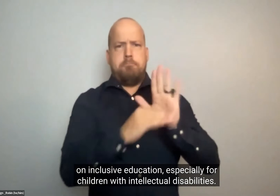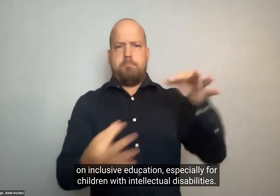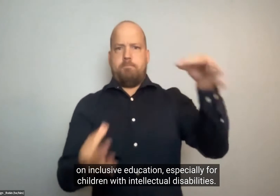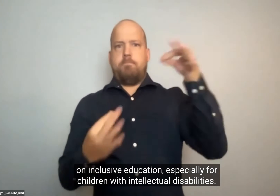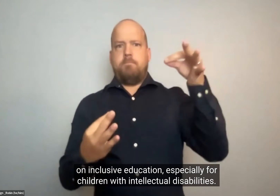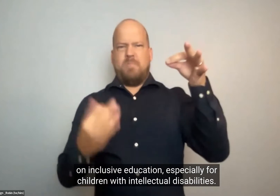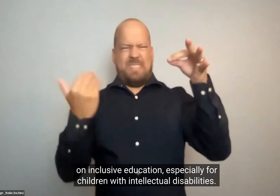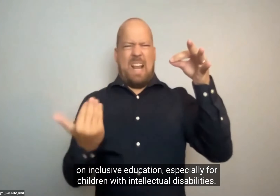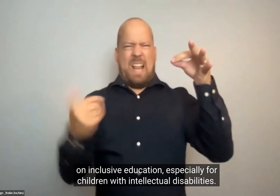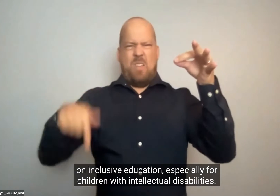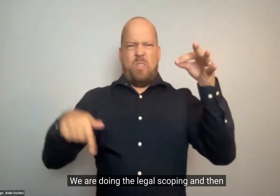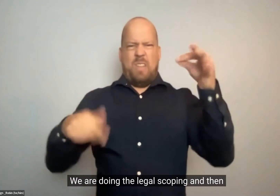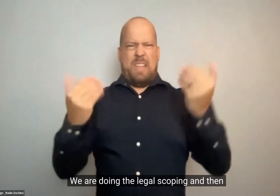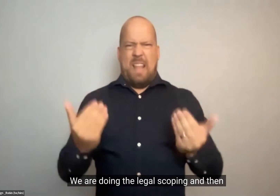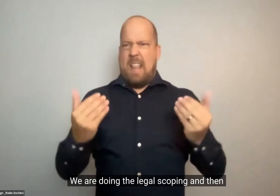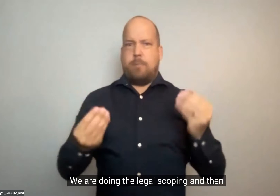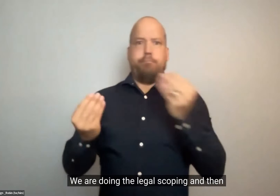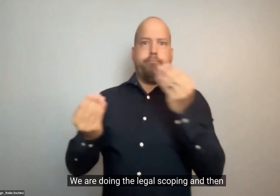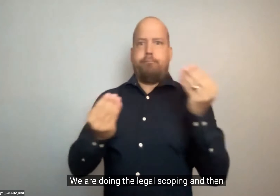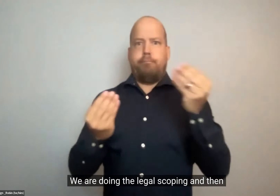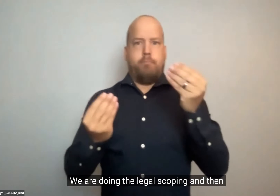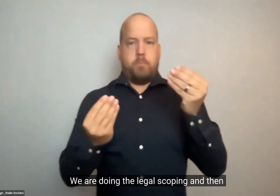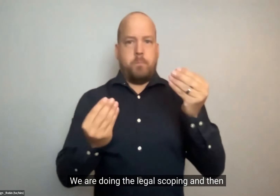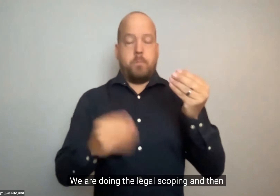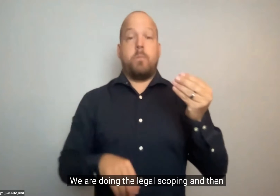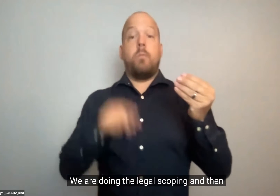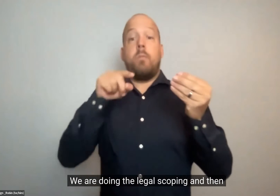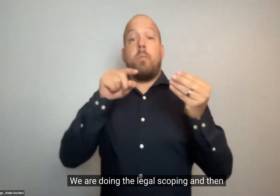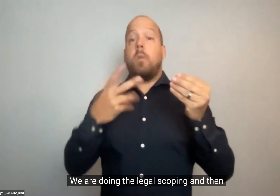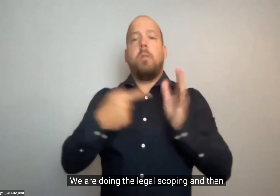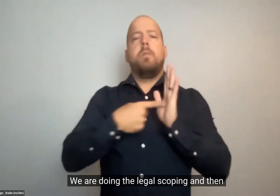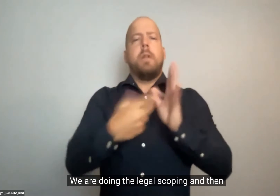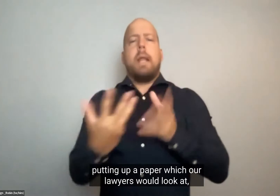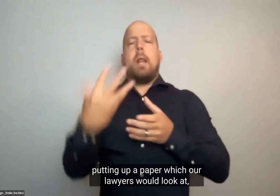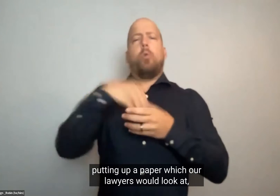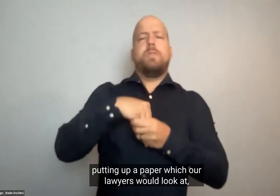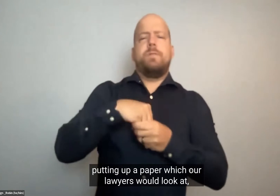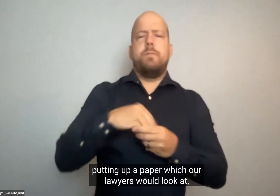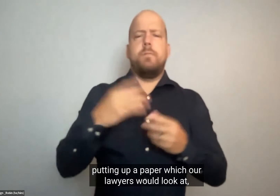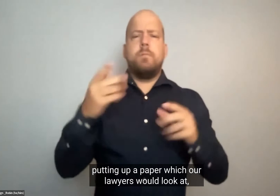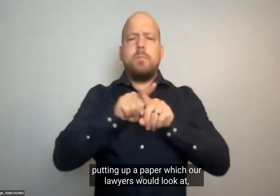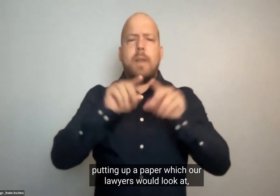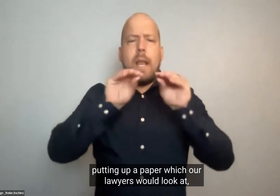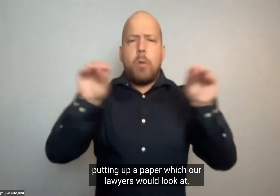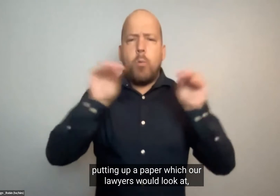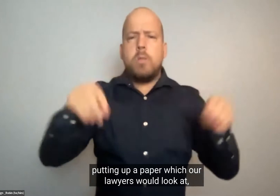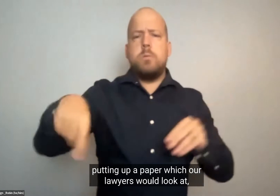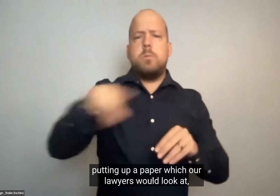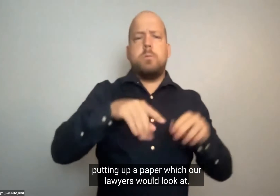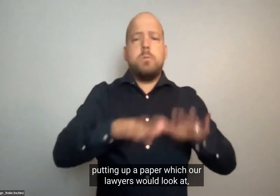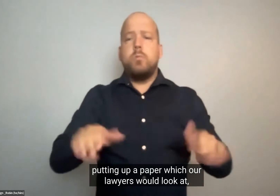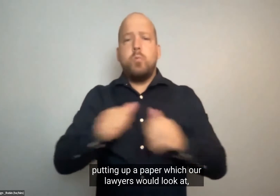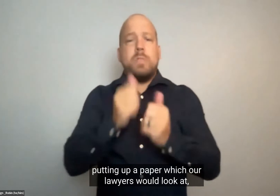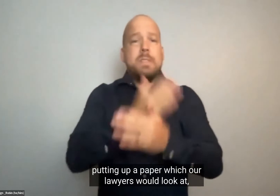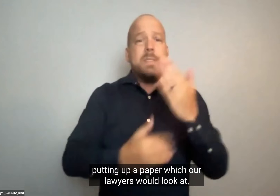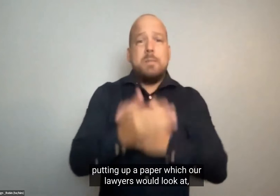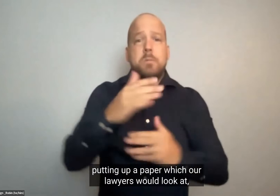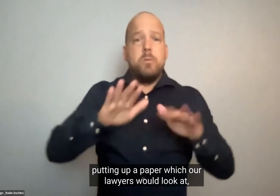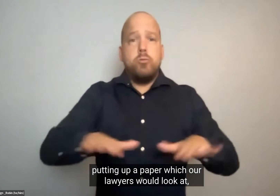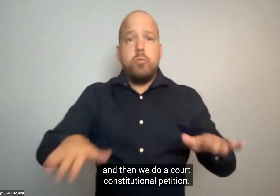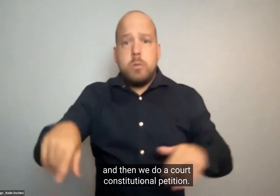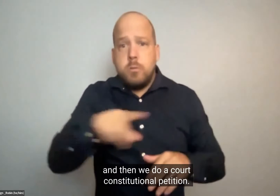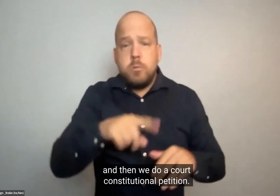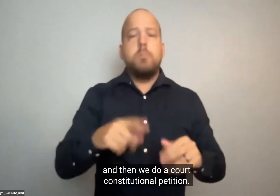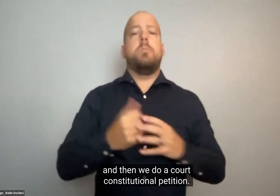intellectual disabilities. We are doing the legal scoping and then putting up a paper which our lawyers will look